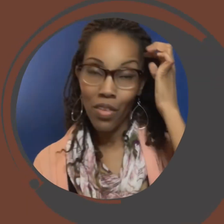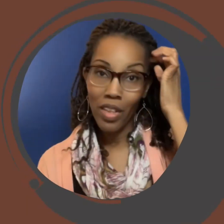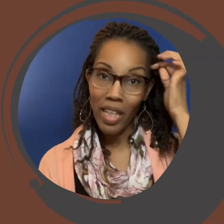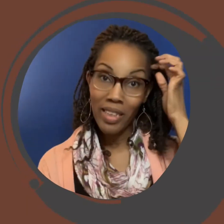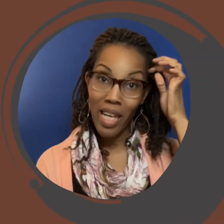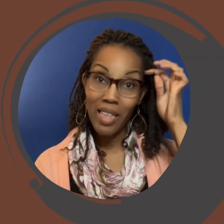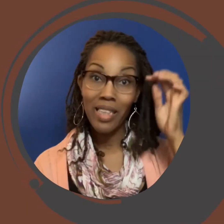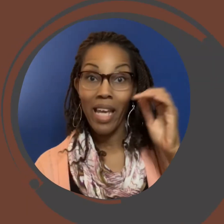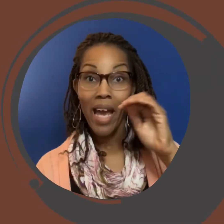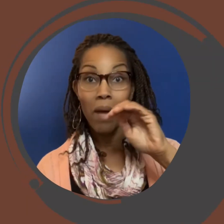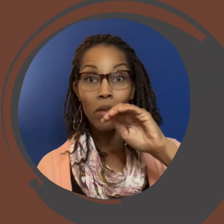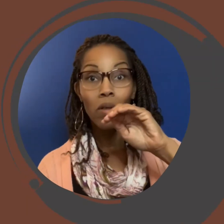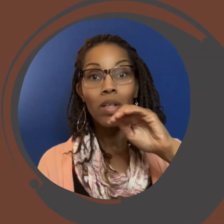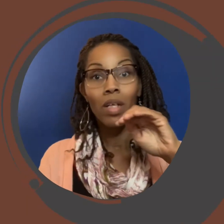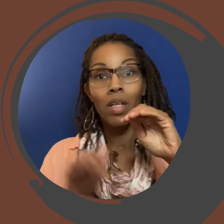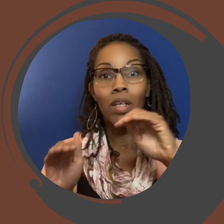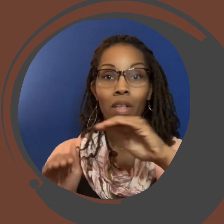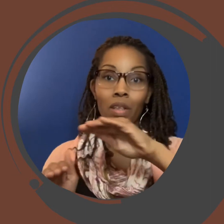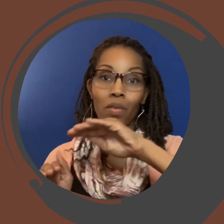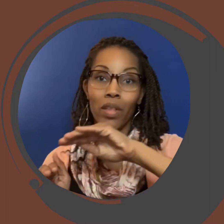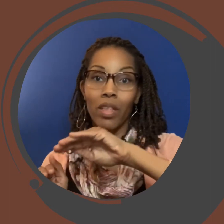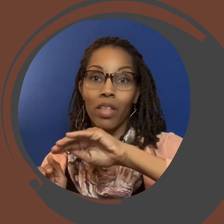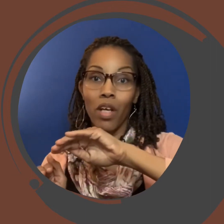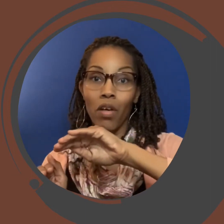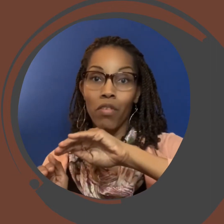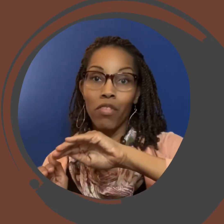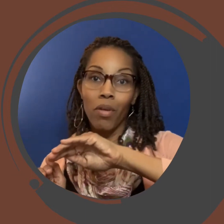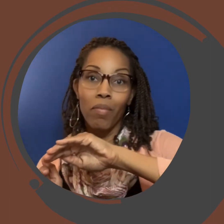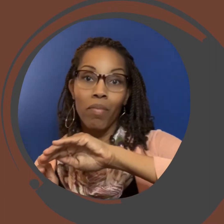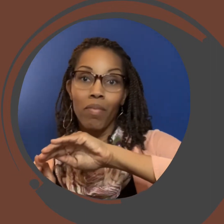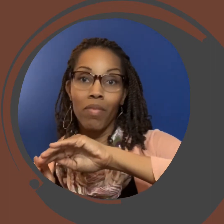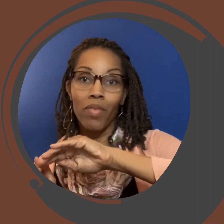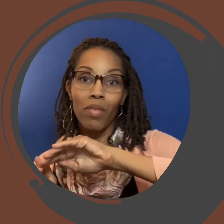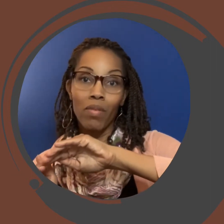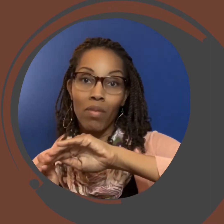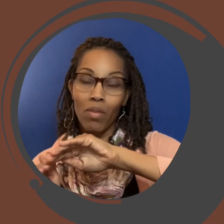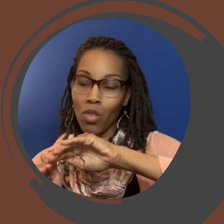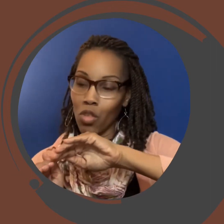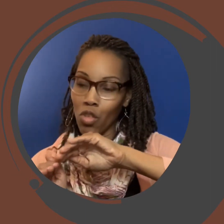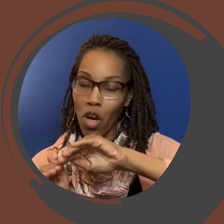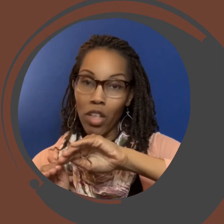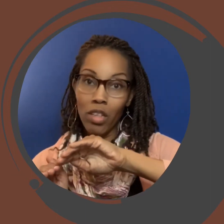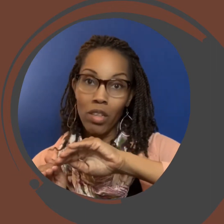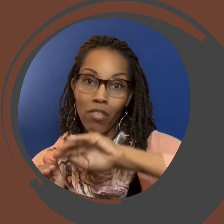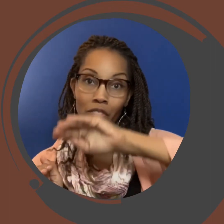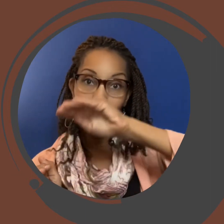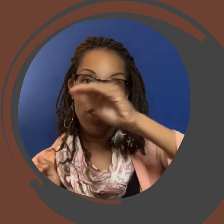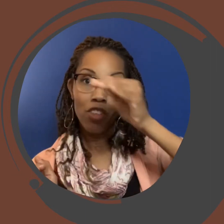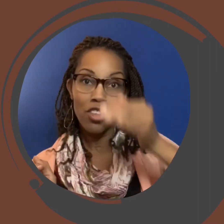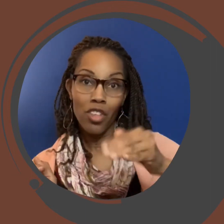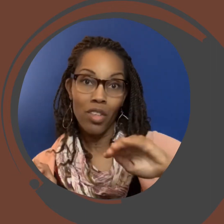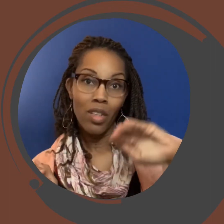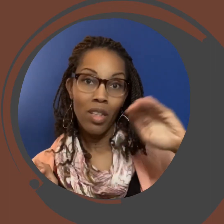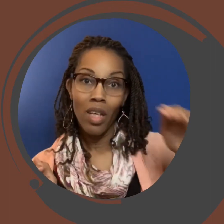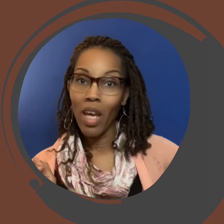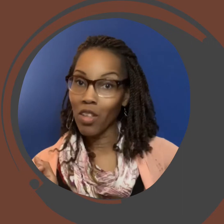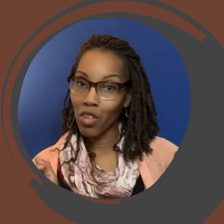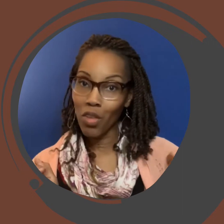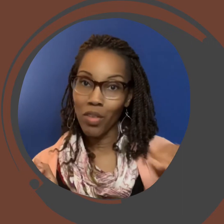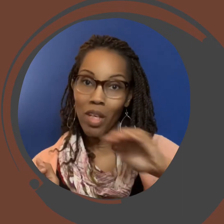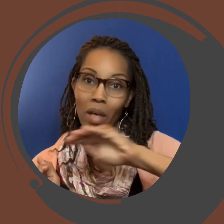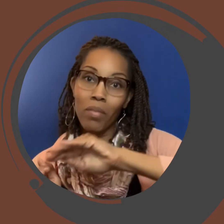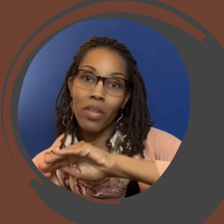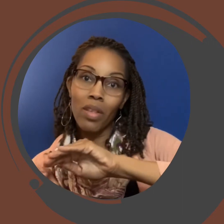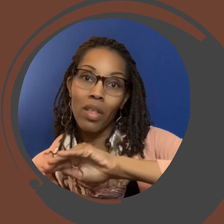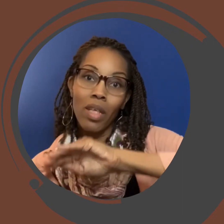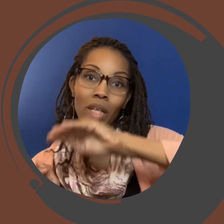So the next sign is camel. You want to go from start to finish, and you show